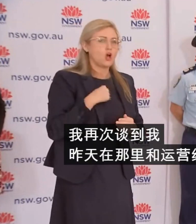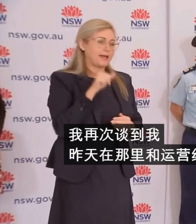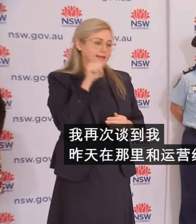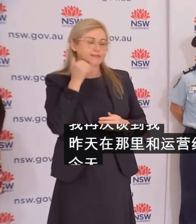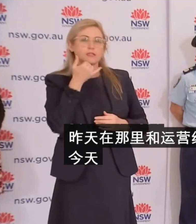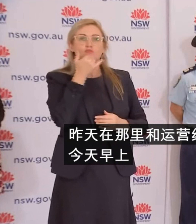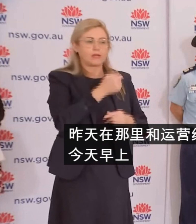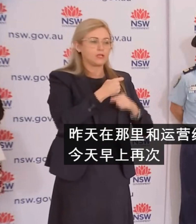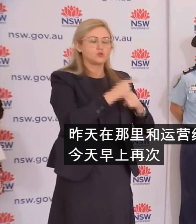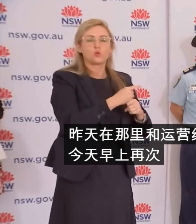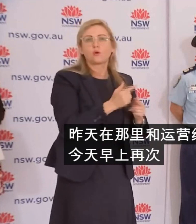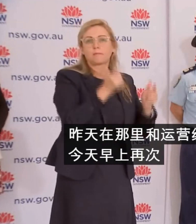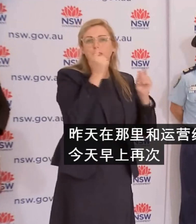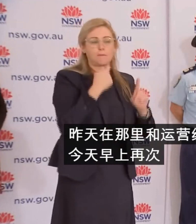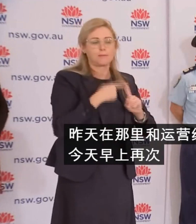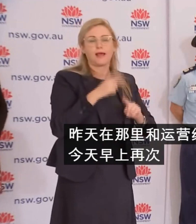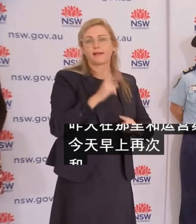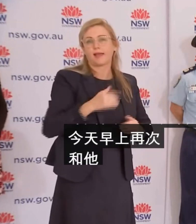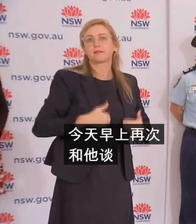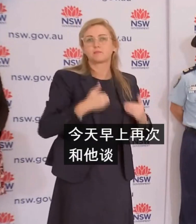yesterday. I've spoken to him again this morning.